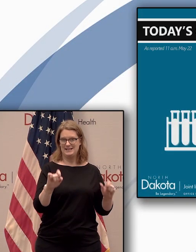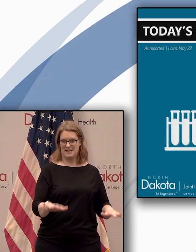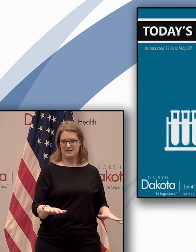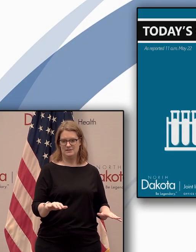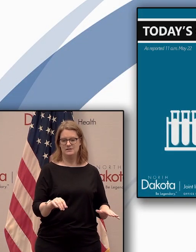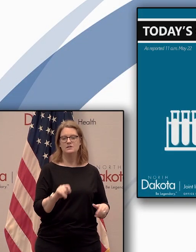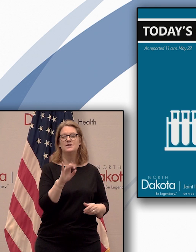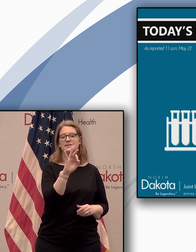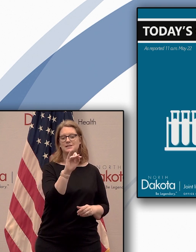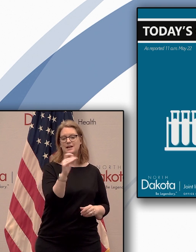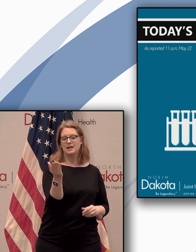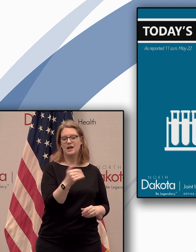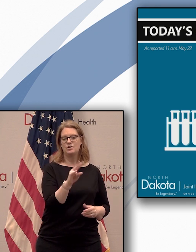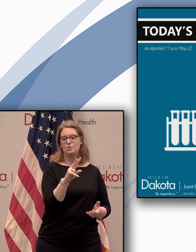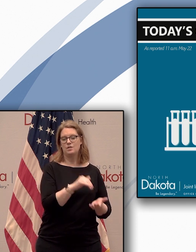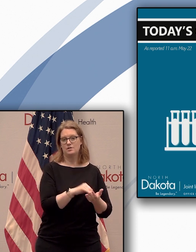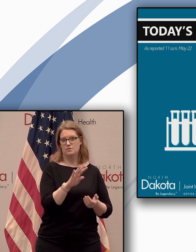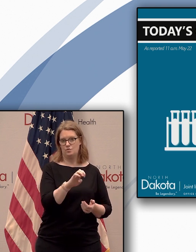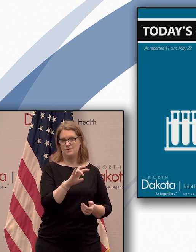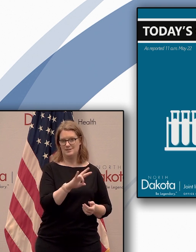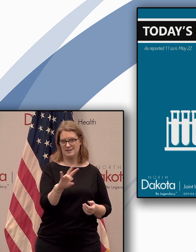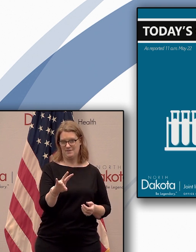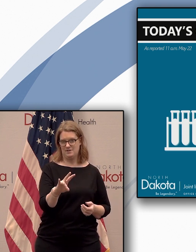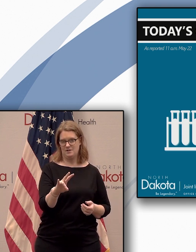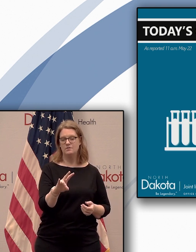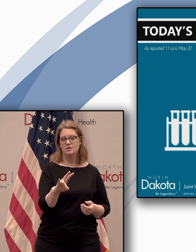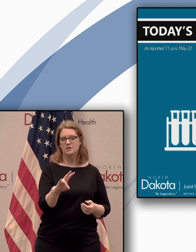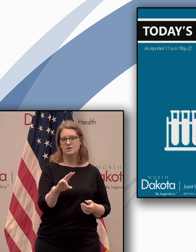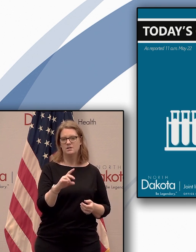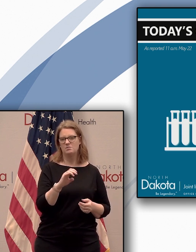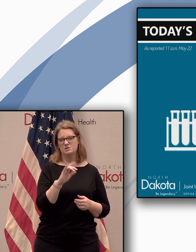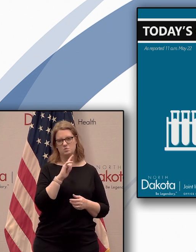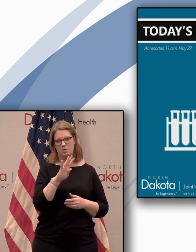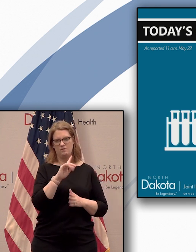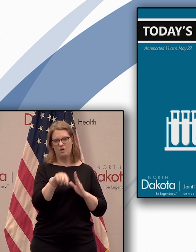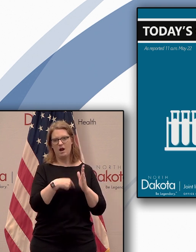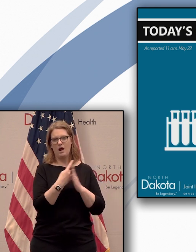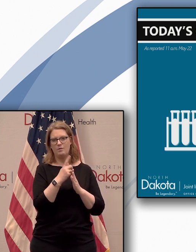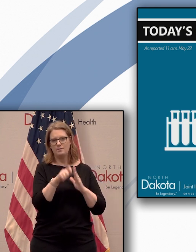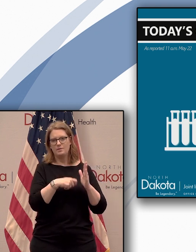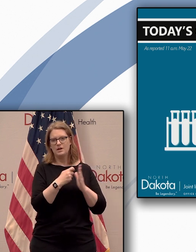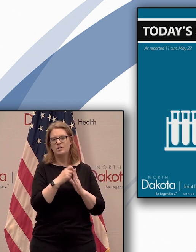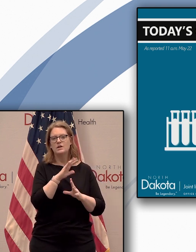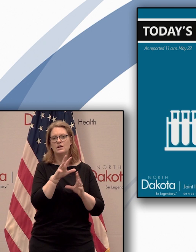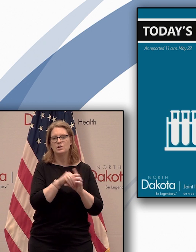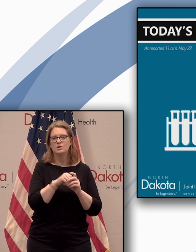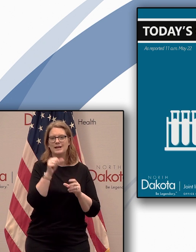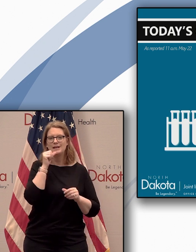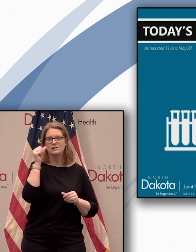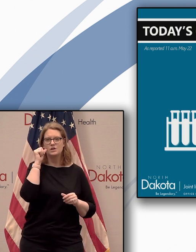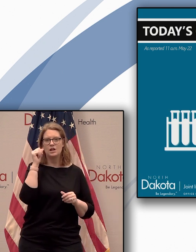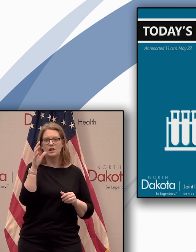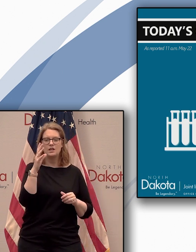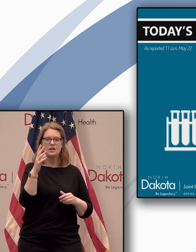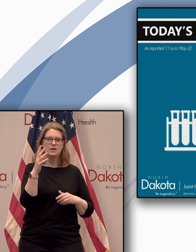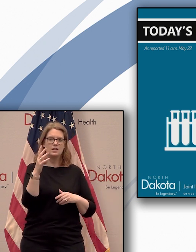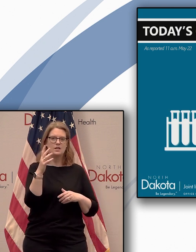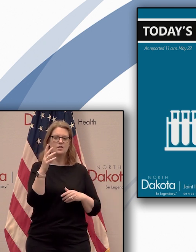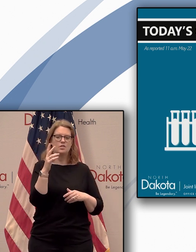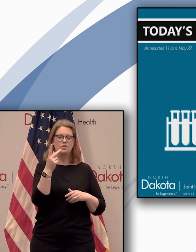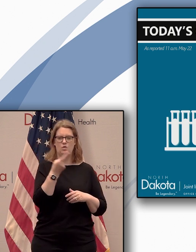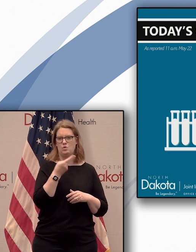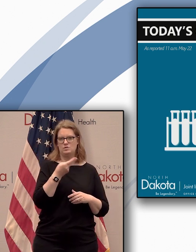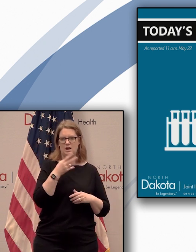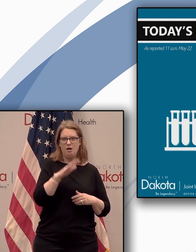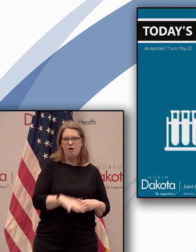2,477 total tests were completed by over the 24-hour period that included yesterday, Thursday, across all of the